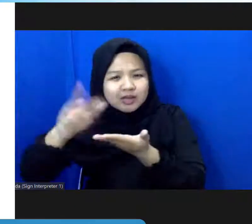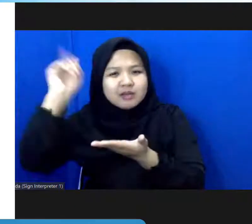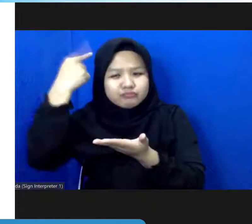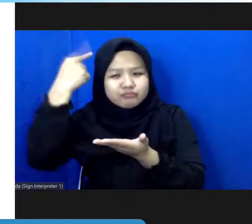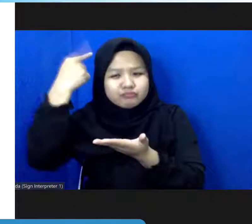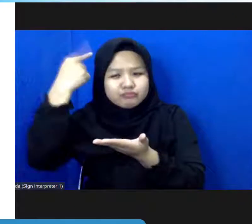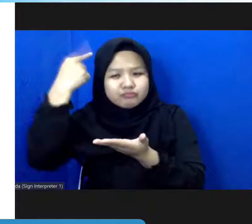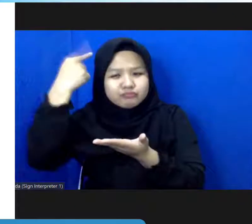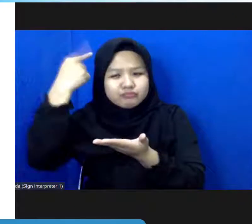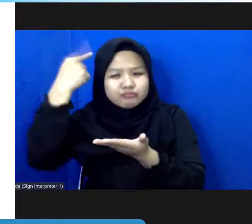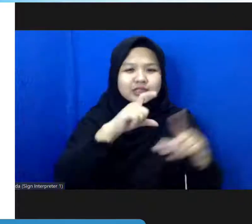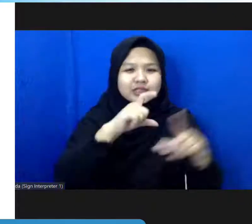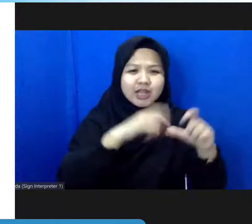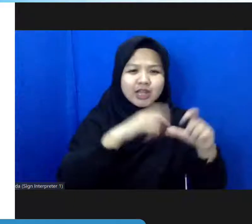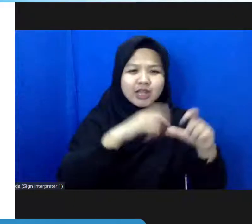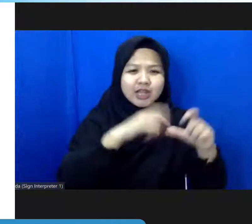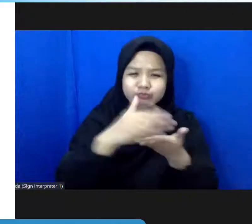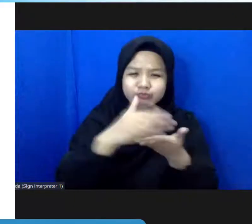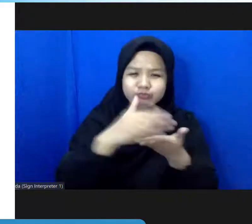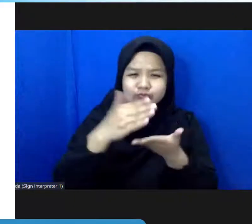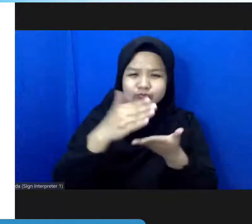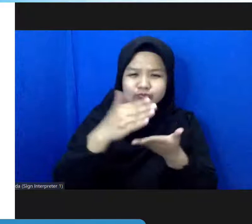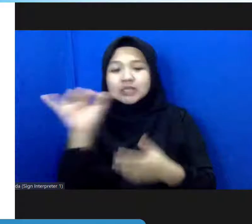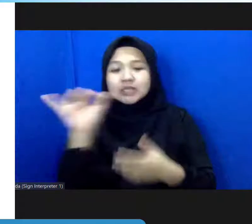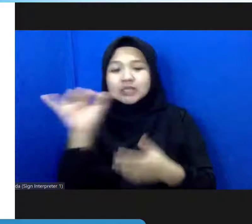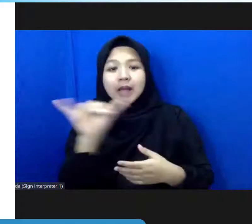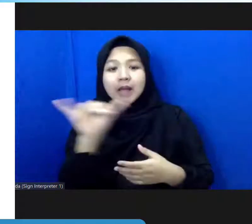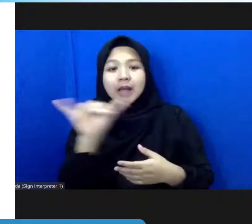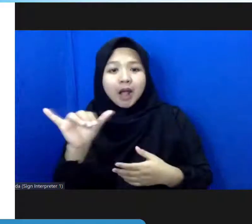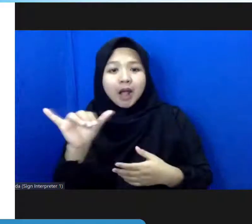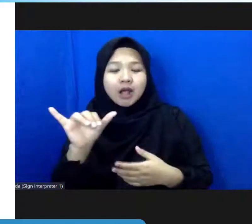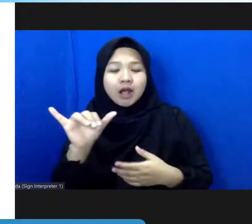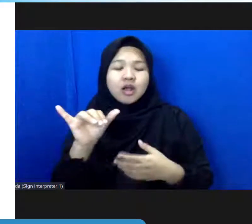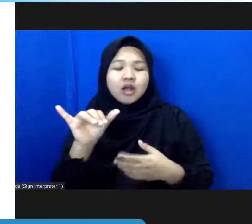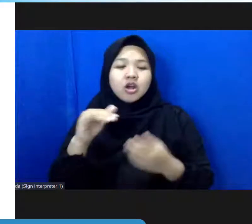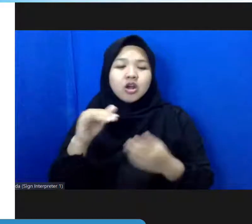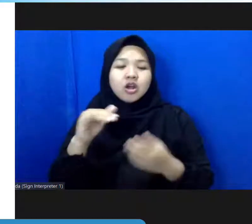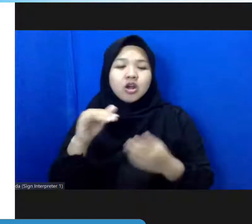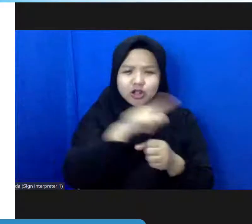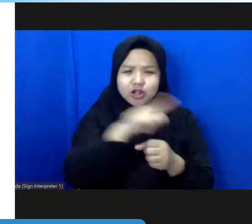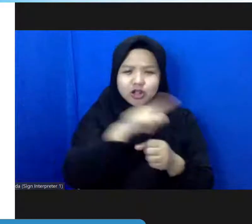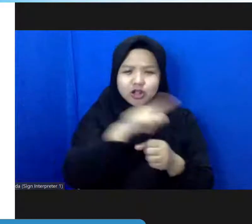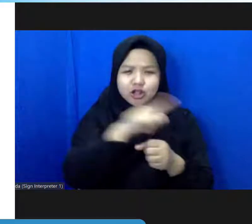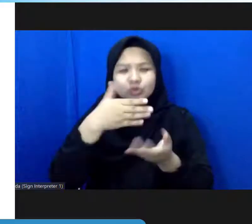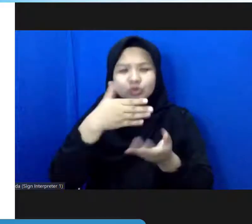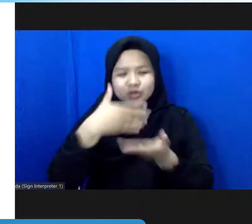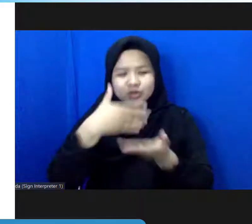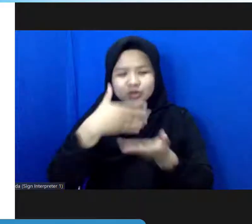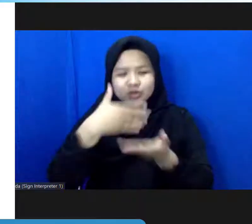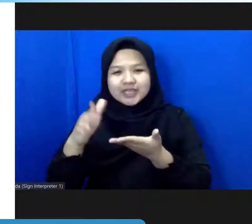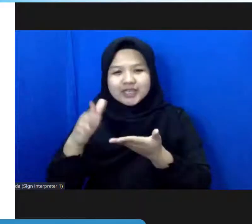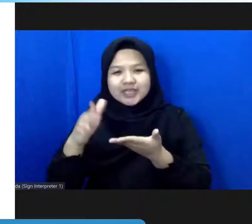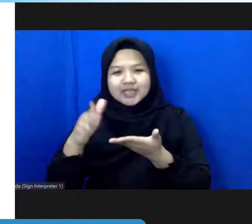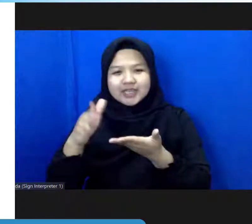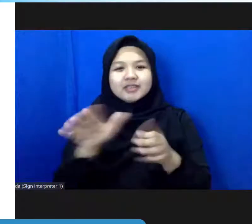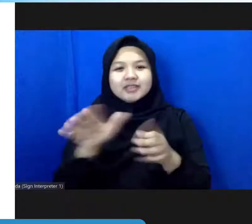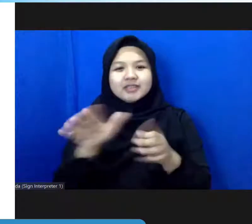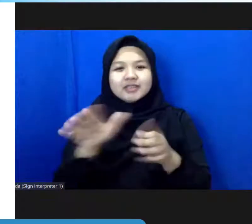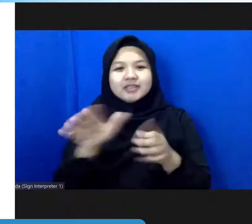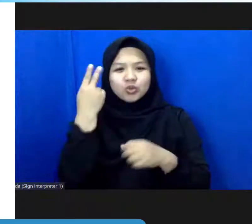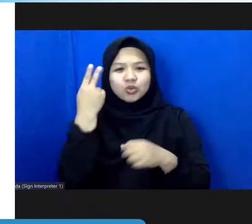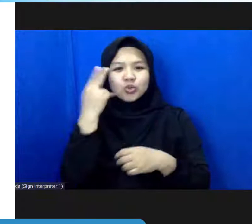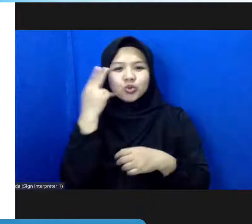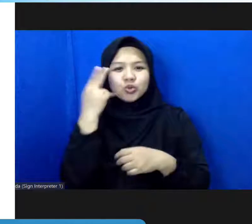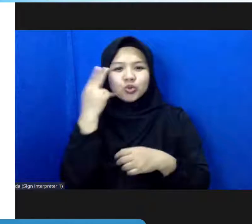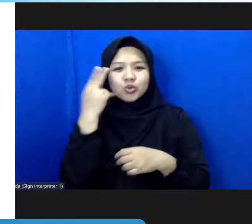CSO should, and as well as the local communities. That's it. Just giving I just